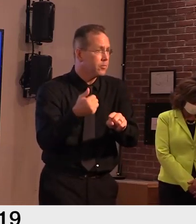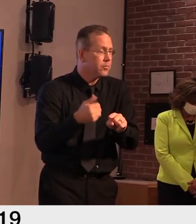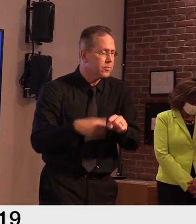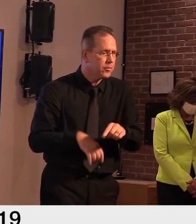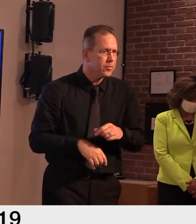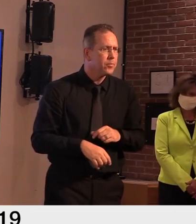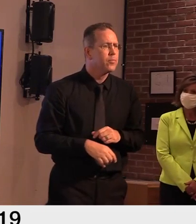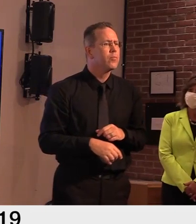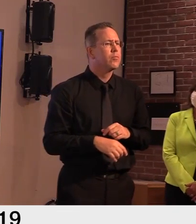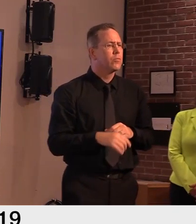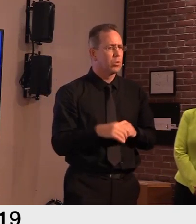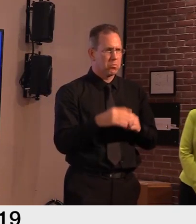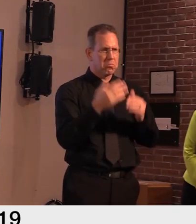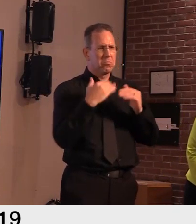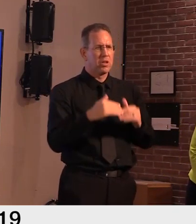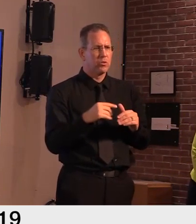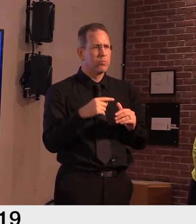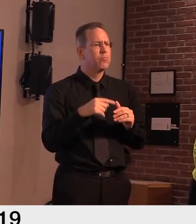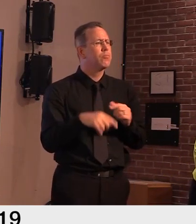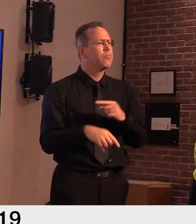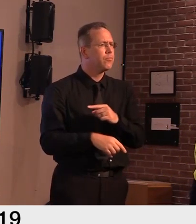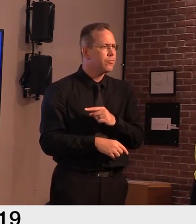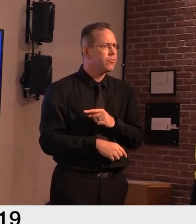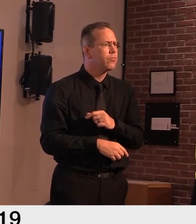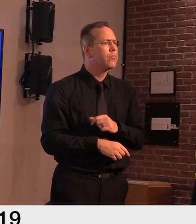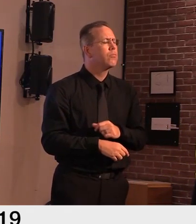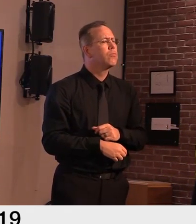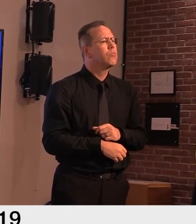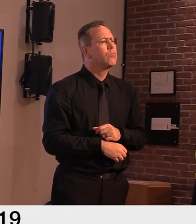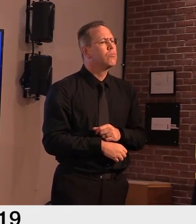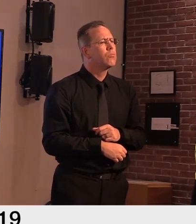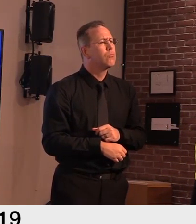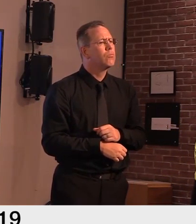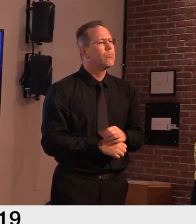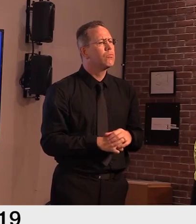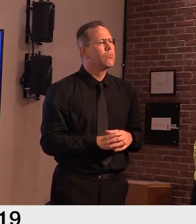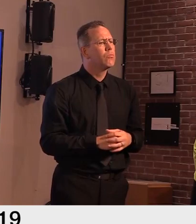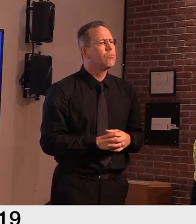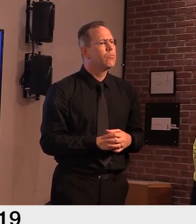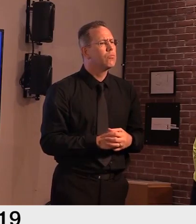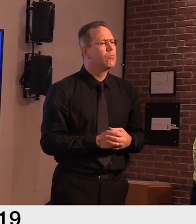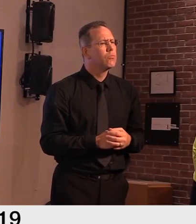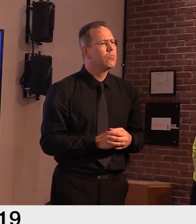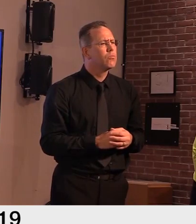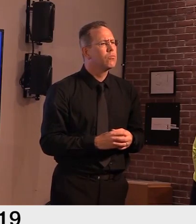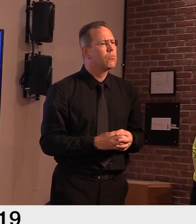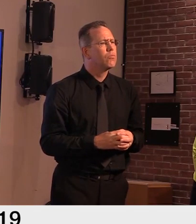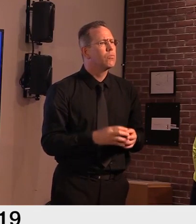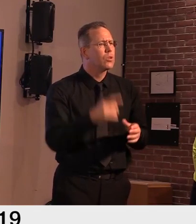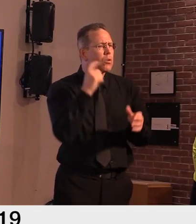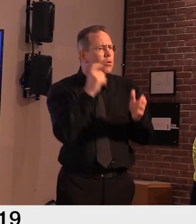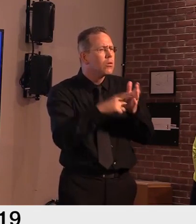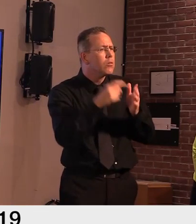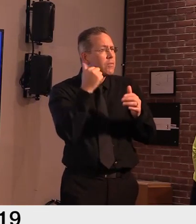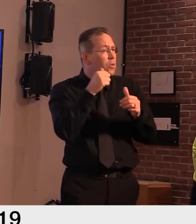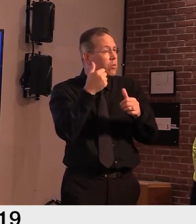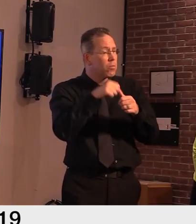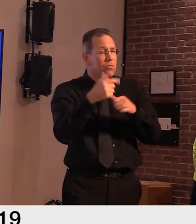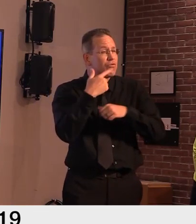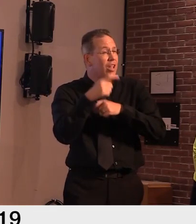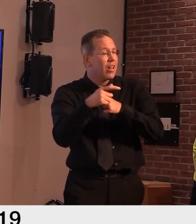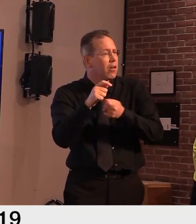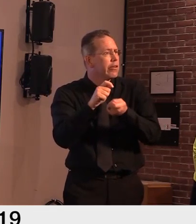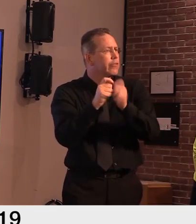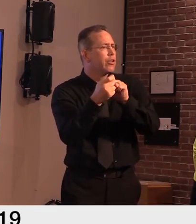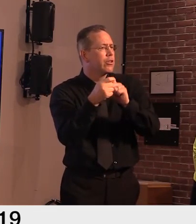slide highlights the counties that moved from red or yellow to green, just so you can get a sense of where they are across our region. You see they're spread out pretty well across